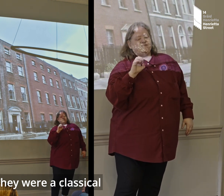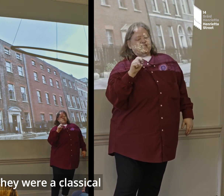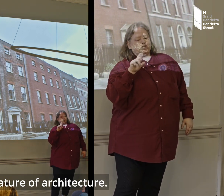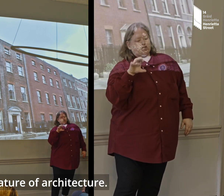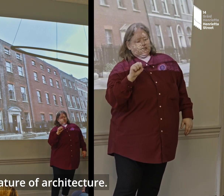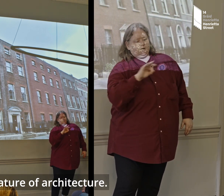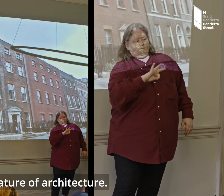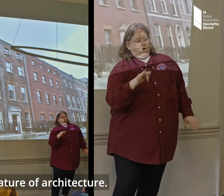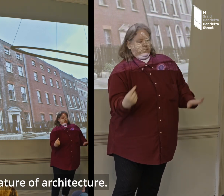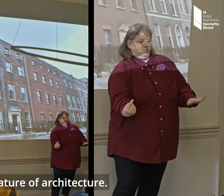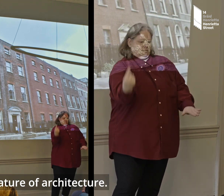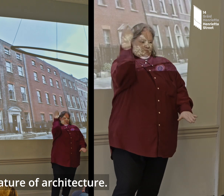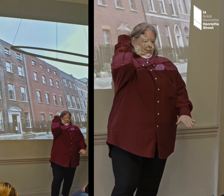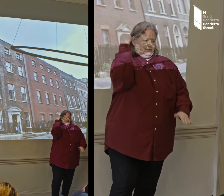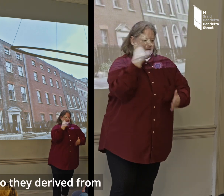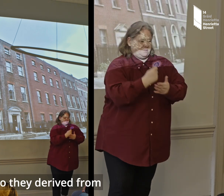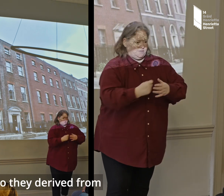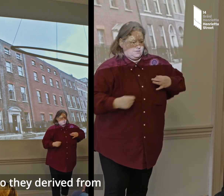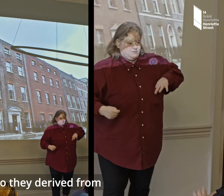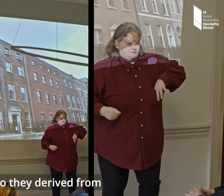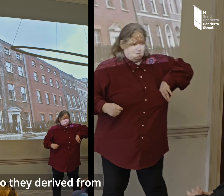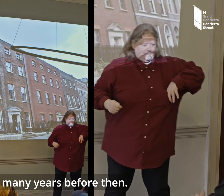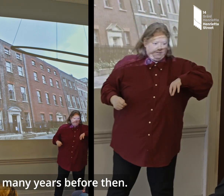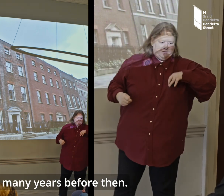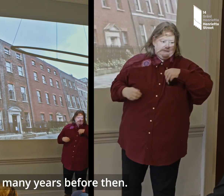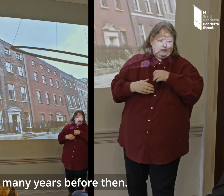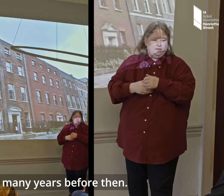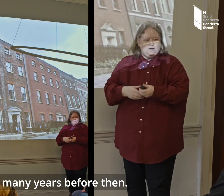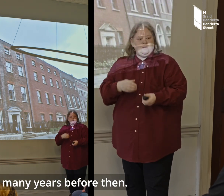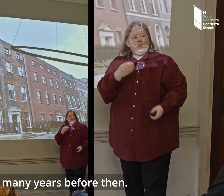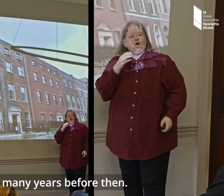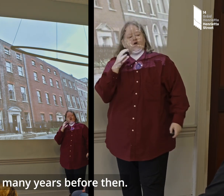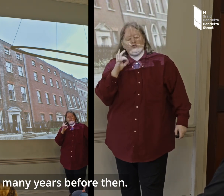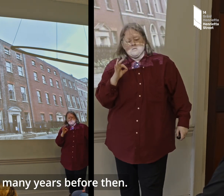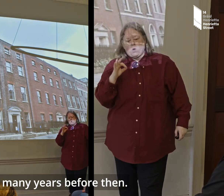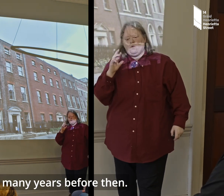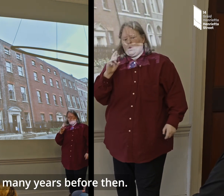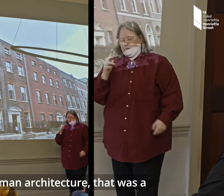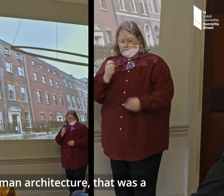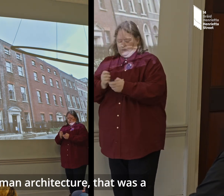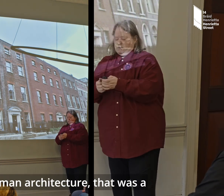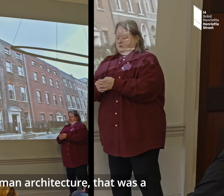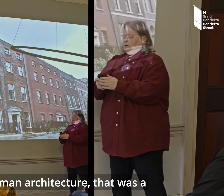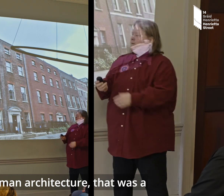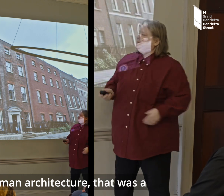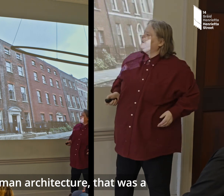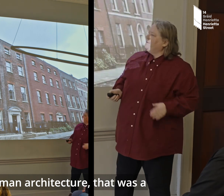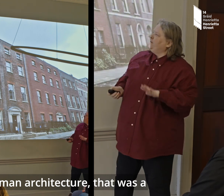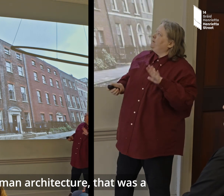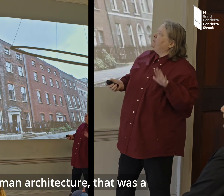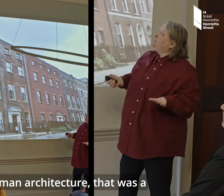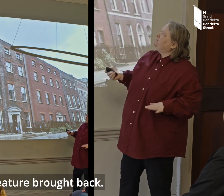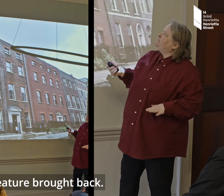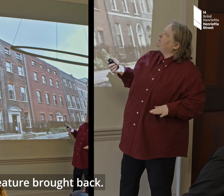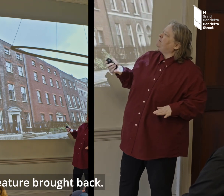a classical feature of architecture. So they derived from many, many years before then. Greek, Roman